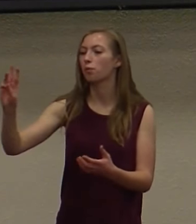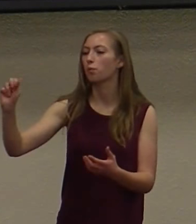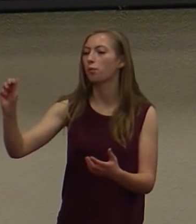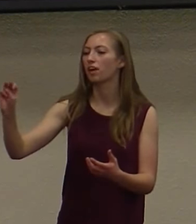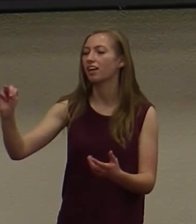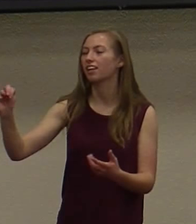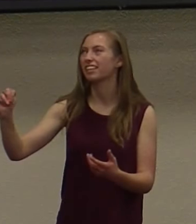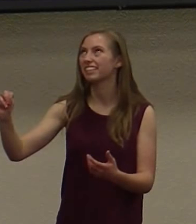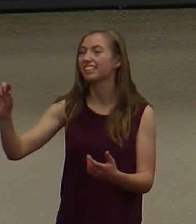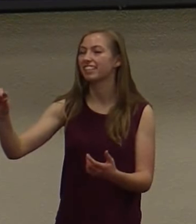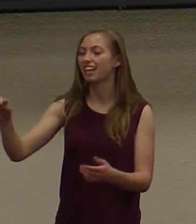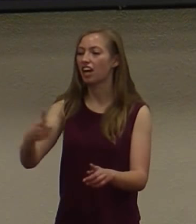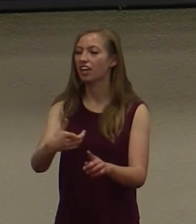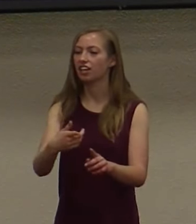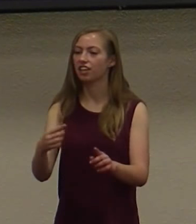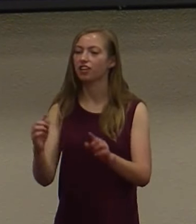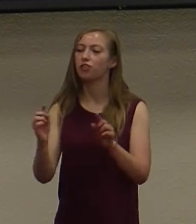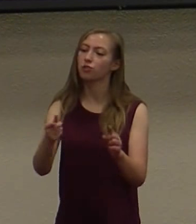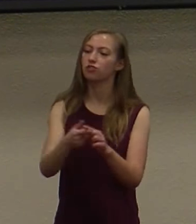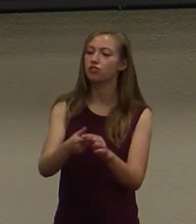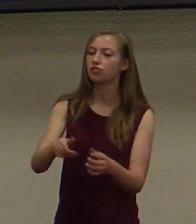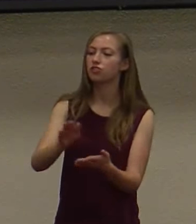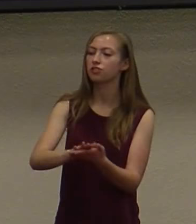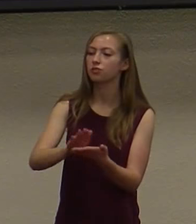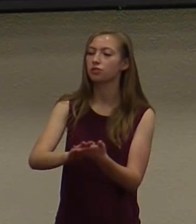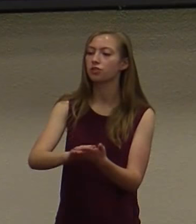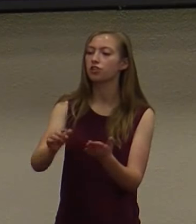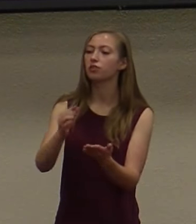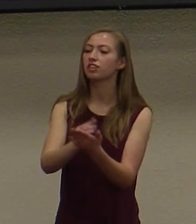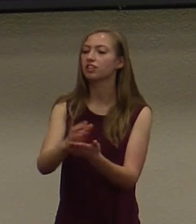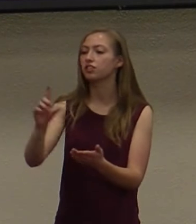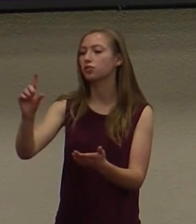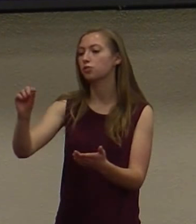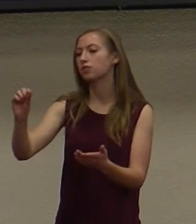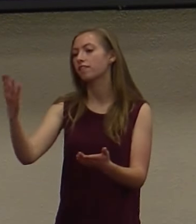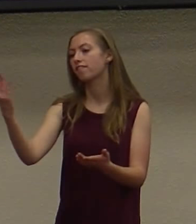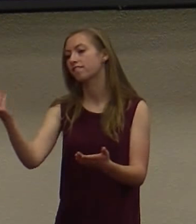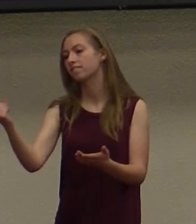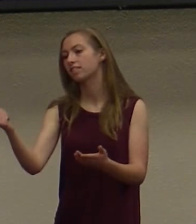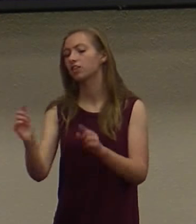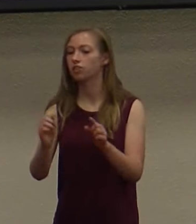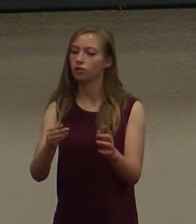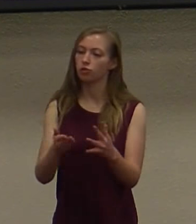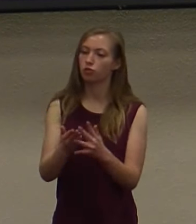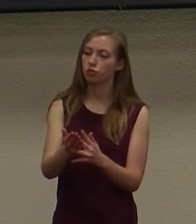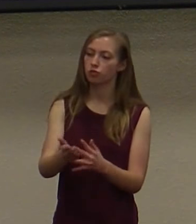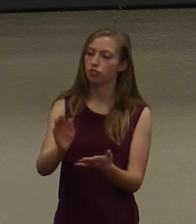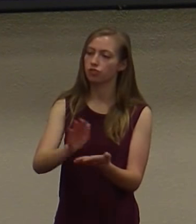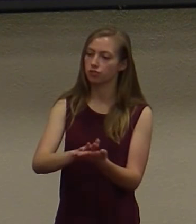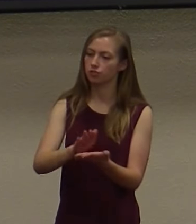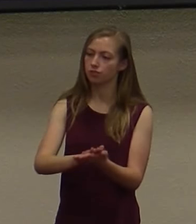the school. They graduated in 2015. They came to the school